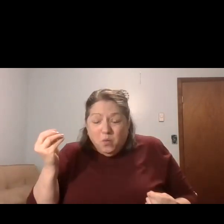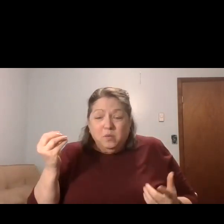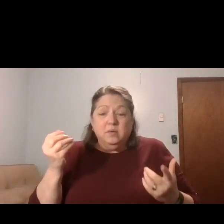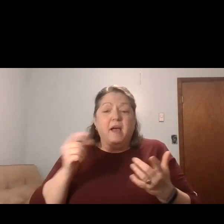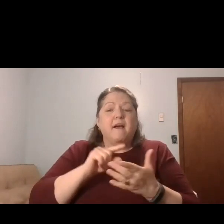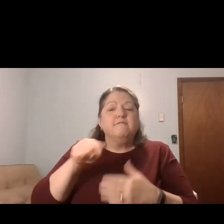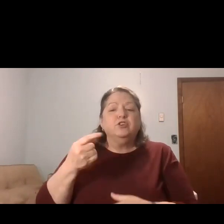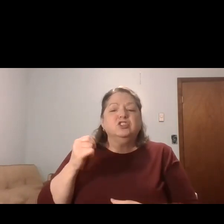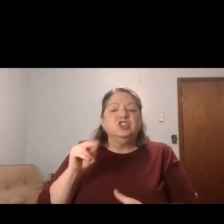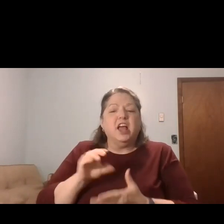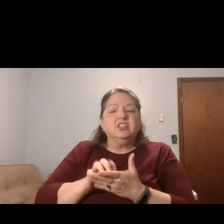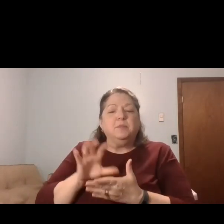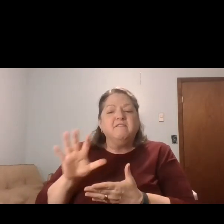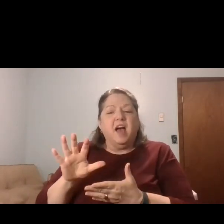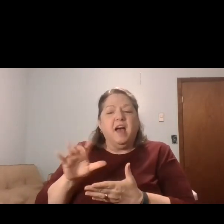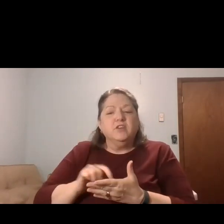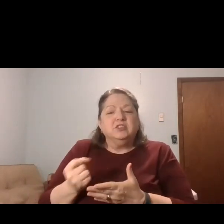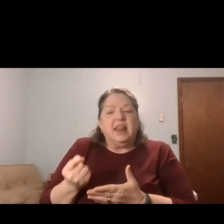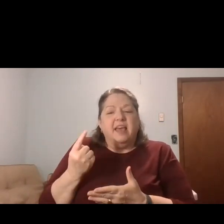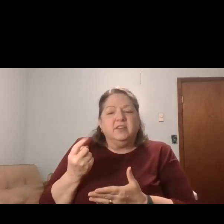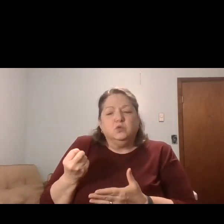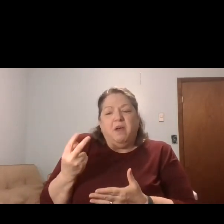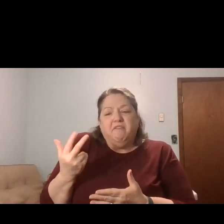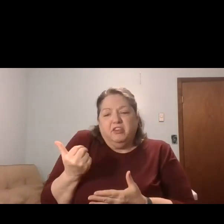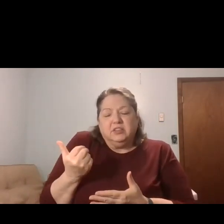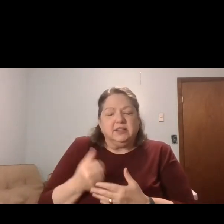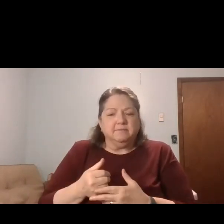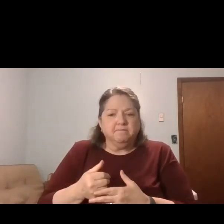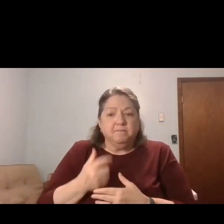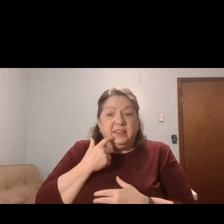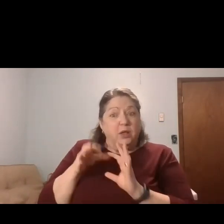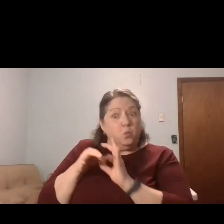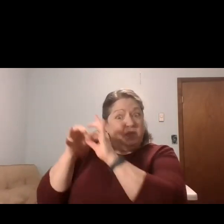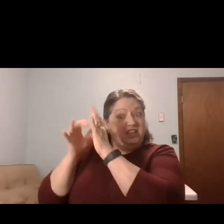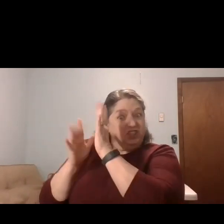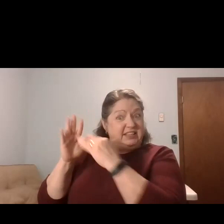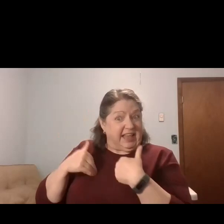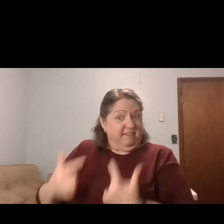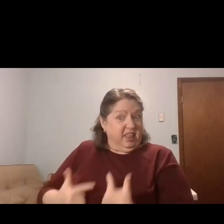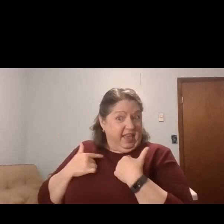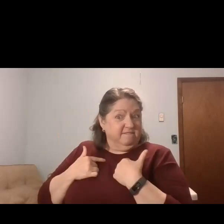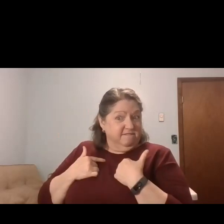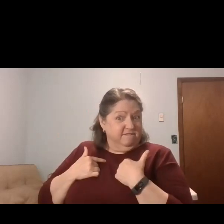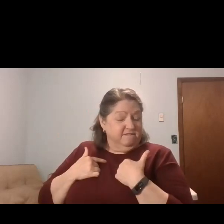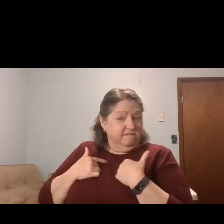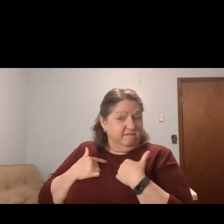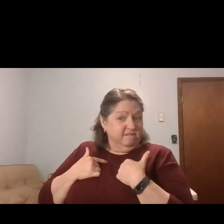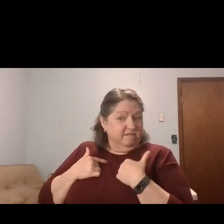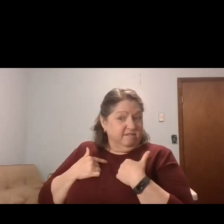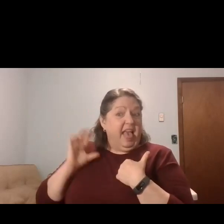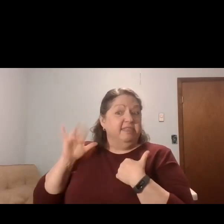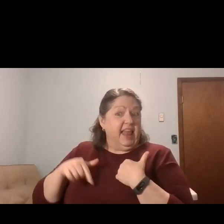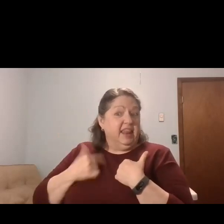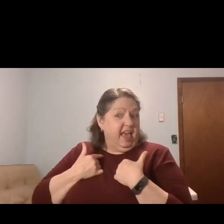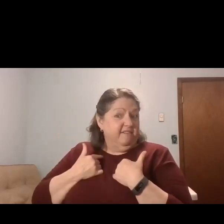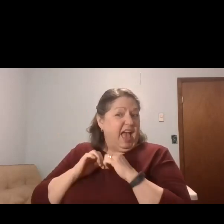13. It says that in him we have life, and that life is found